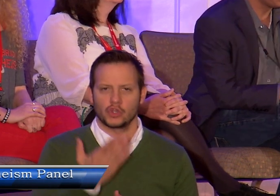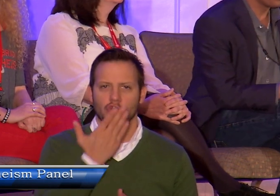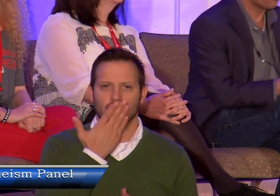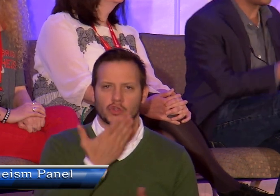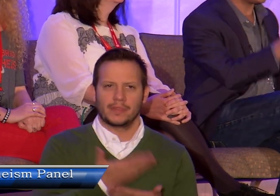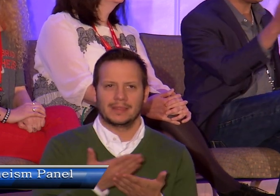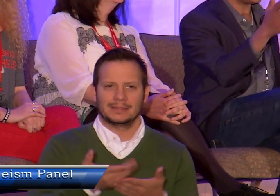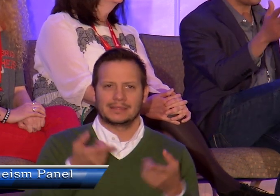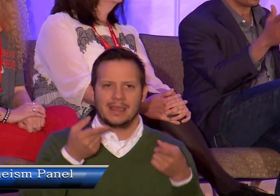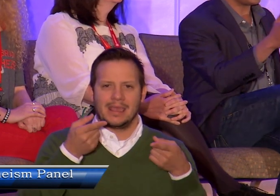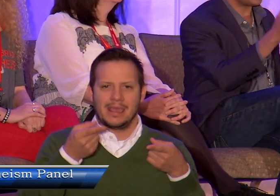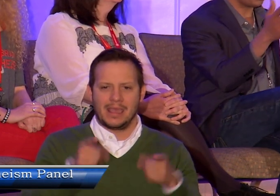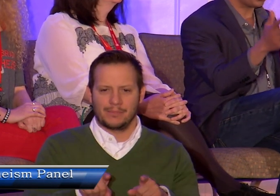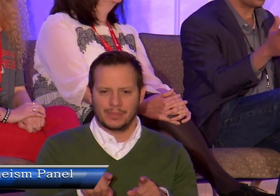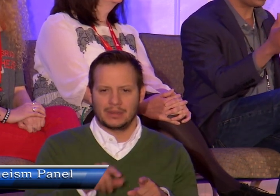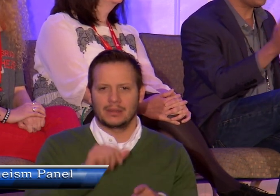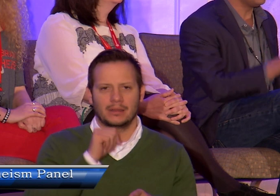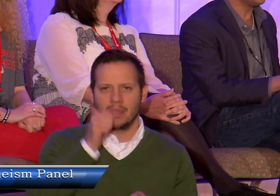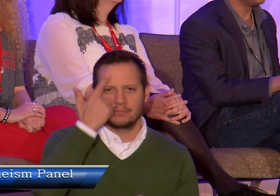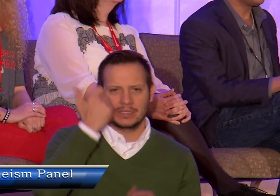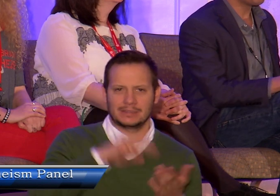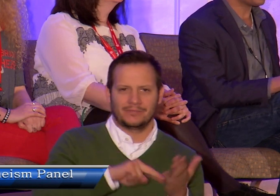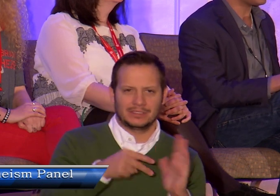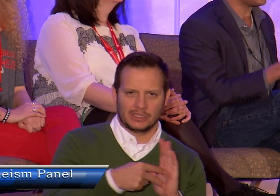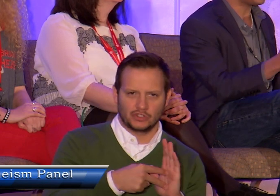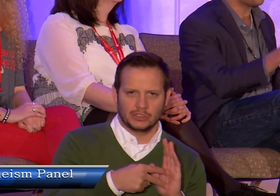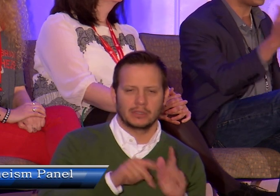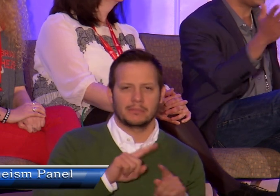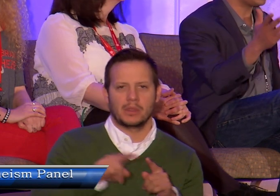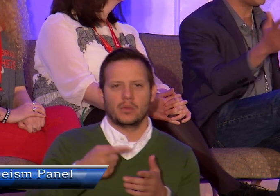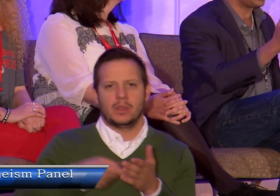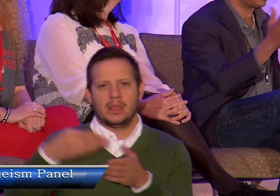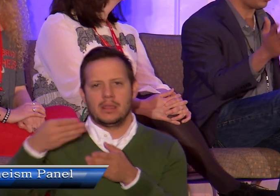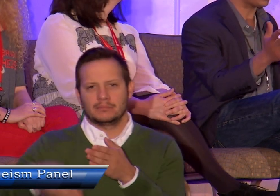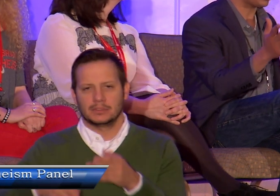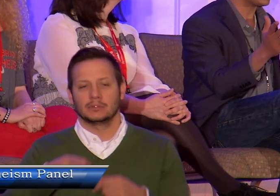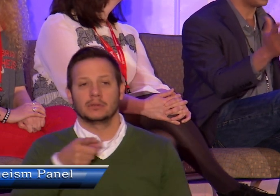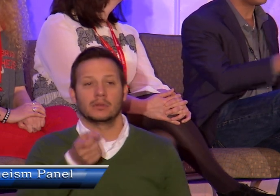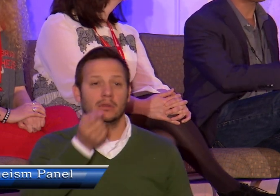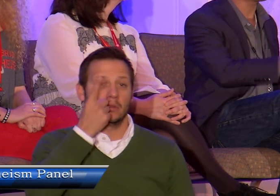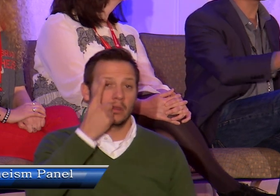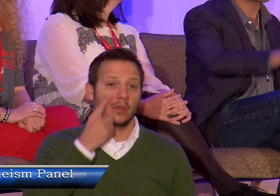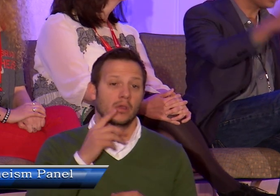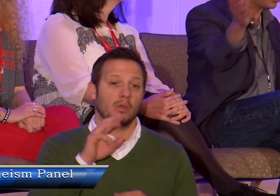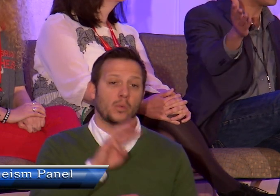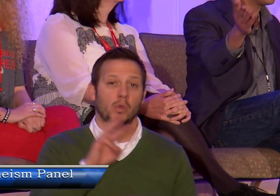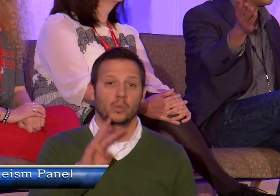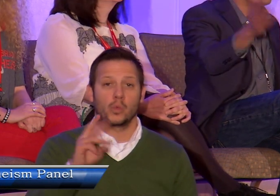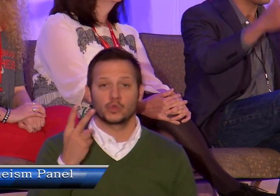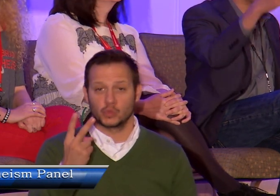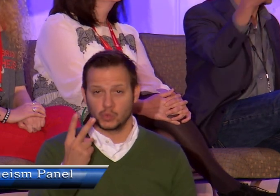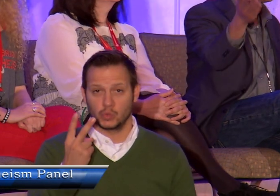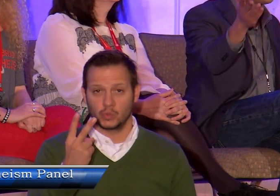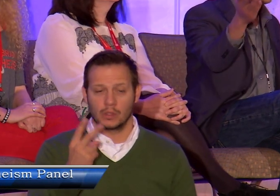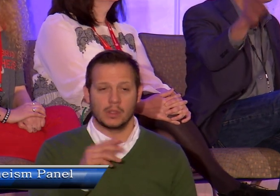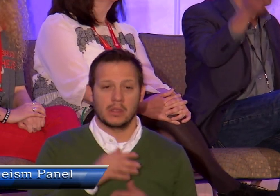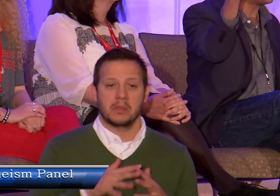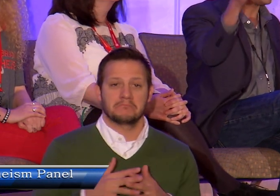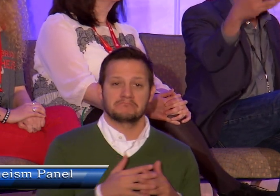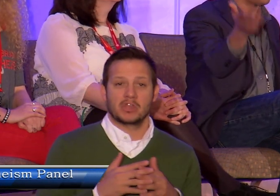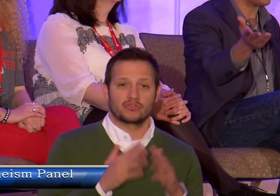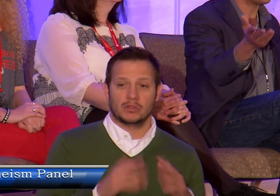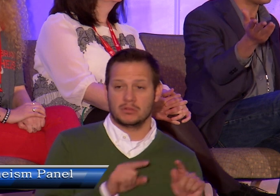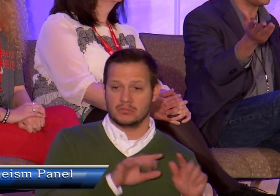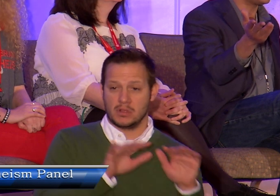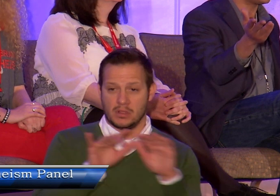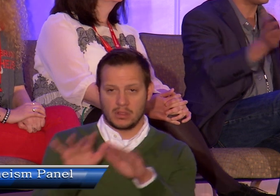So when the United States went into World War II, their intention was not to end the Holocaust. It came as a result that the Nazis fell down